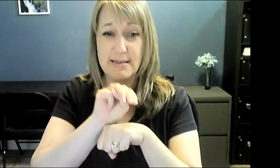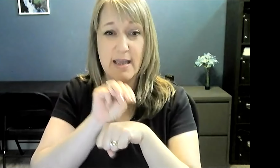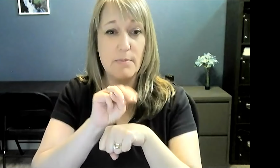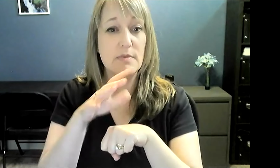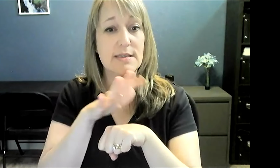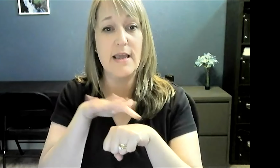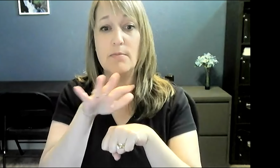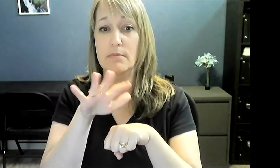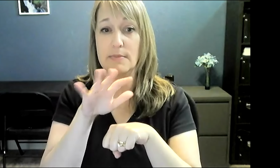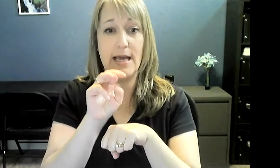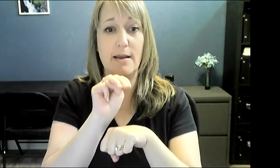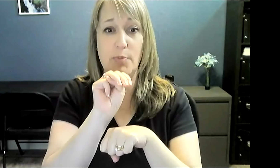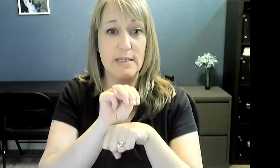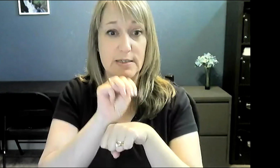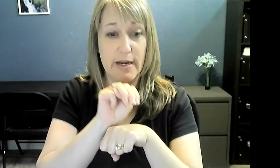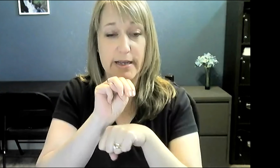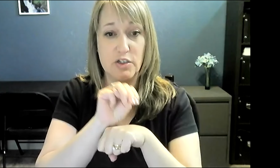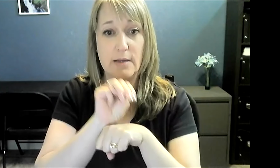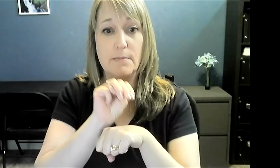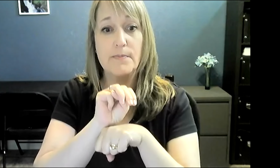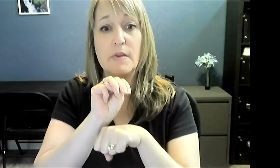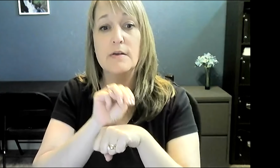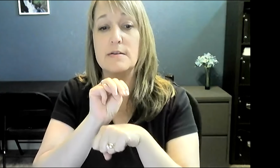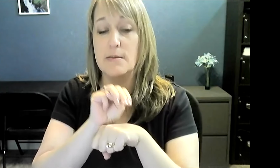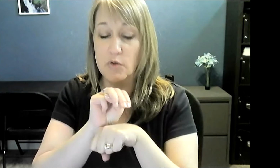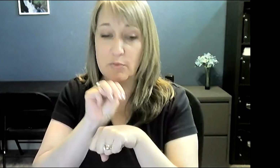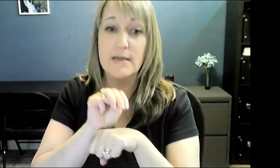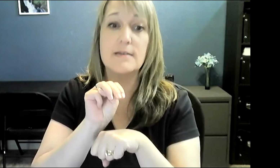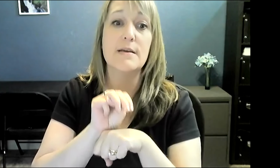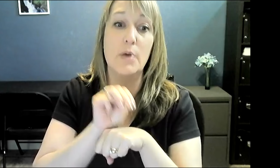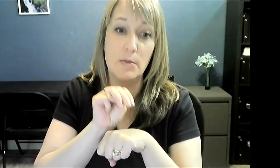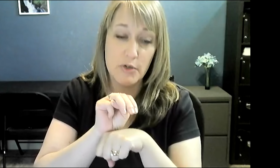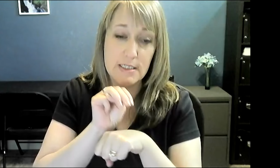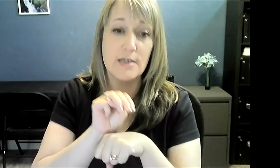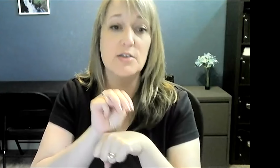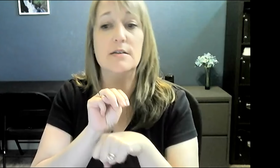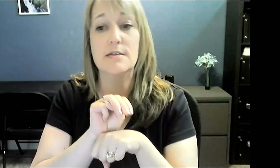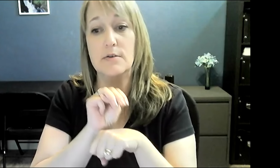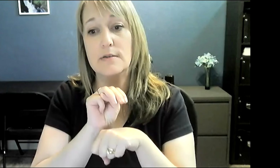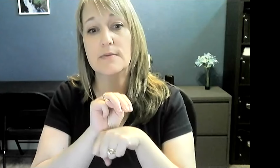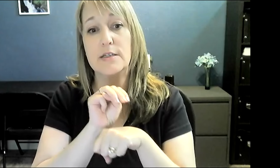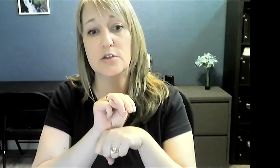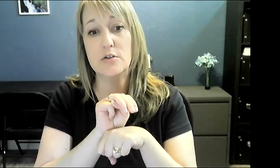same setup, only different hand shape, same movement, same palm orientation, etc., like church.